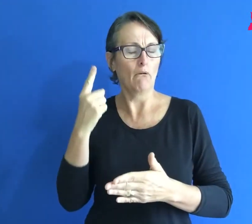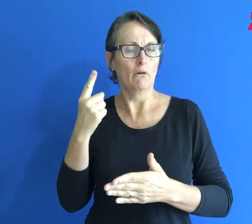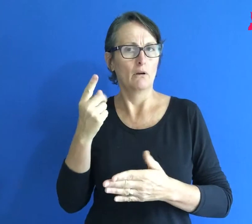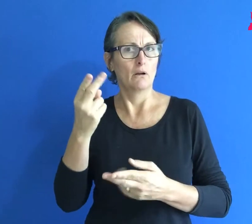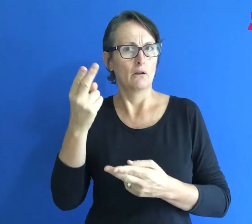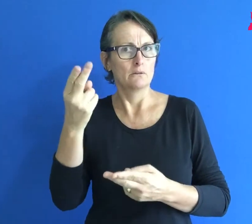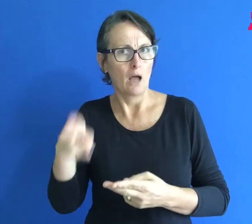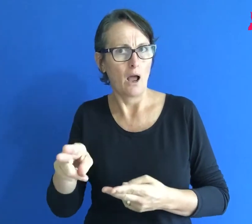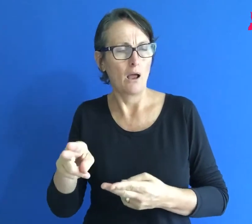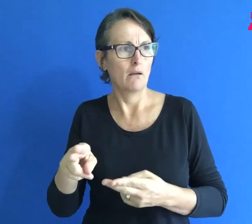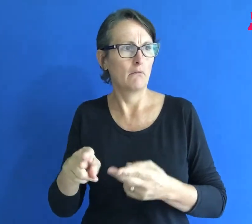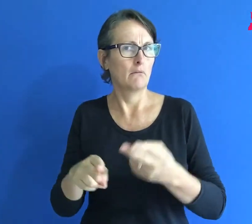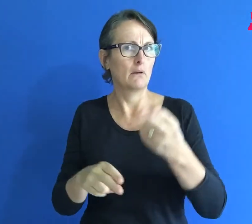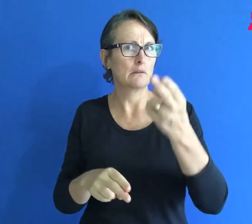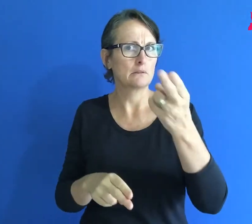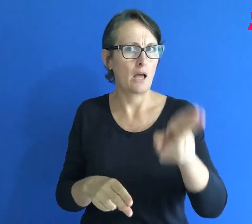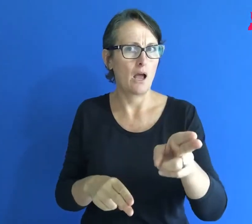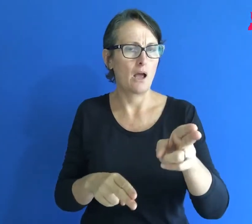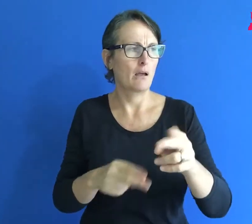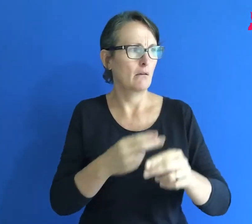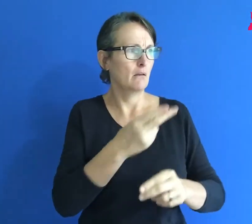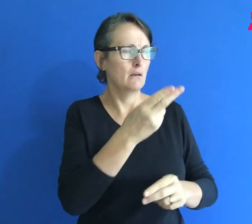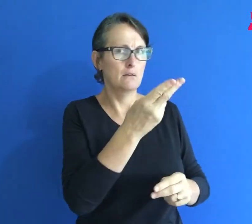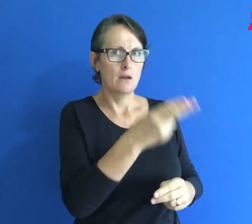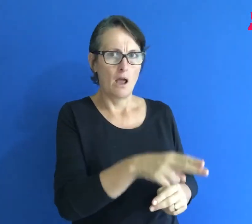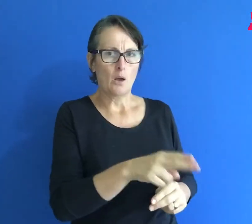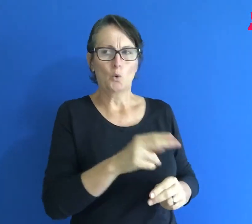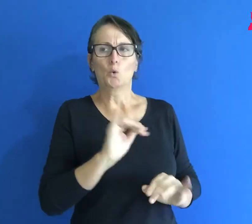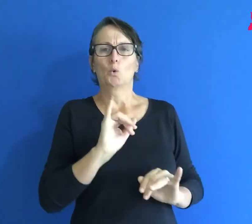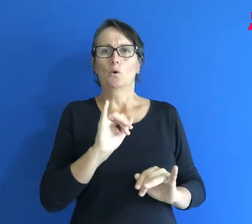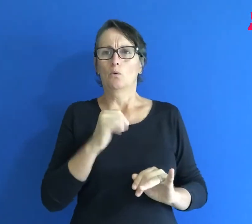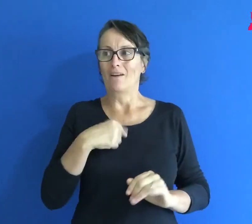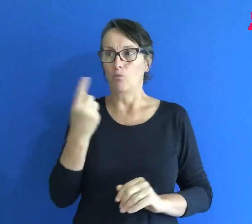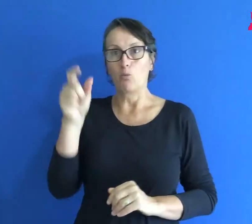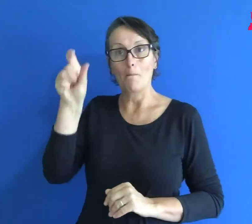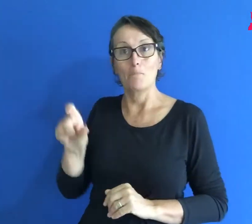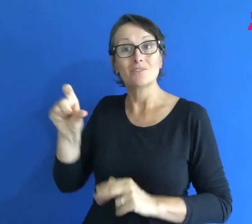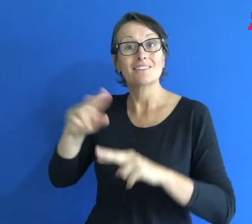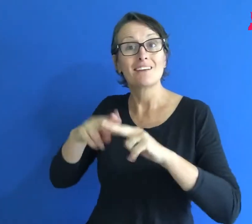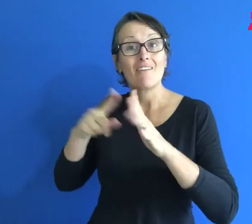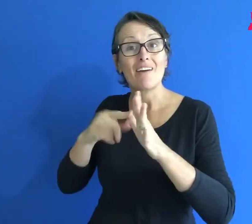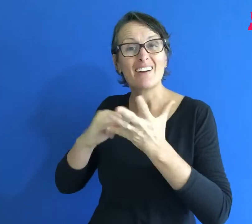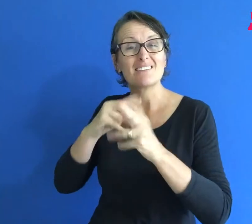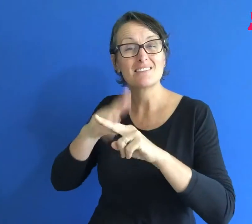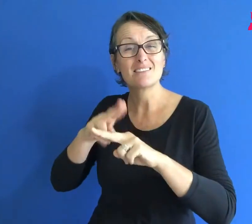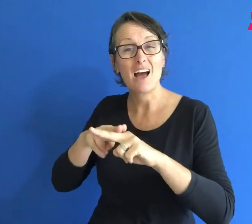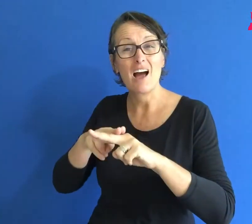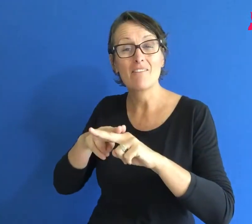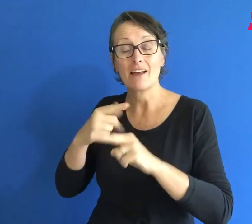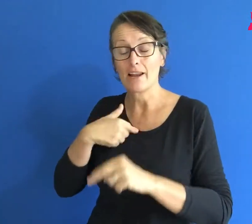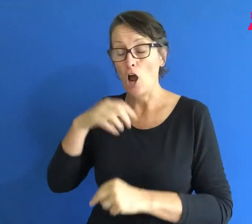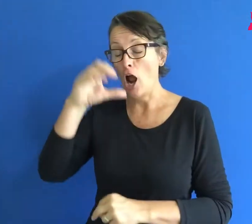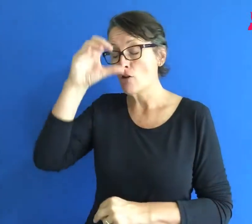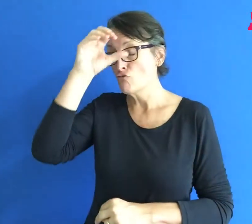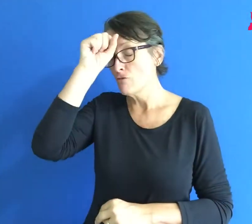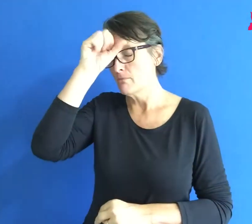Right. And we had a CFA operations officer, staff member in the station with us, and I just remember looking up at him across the